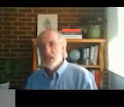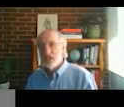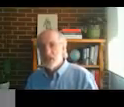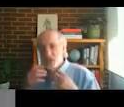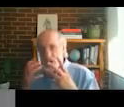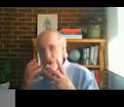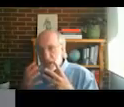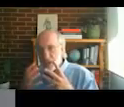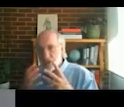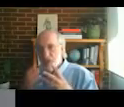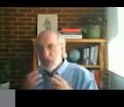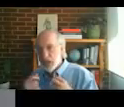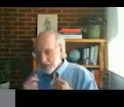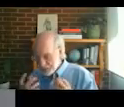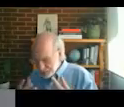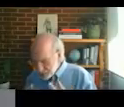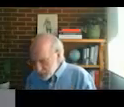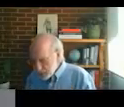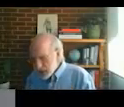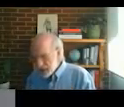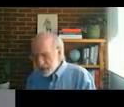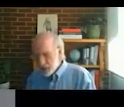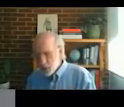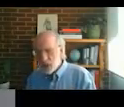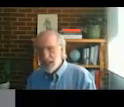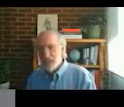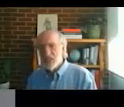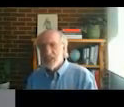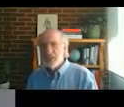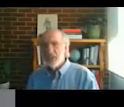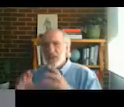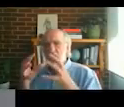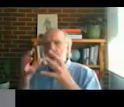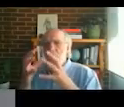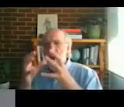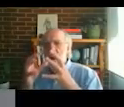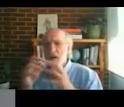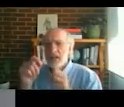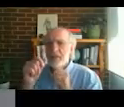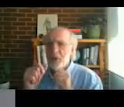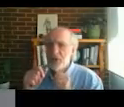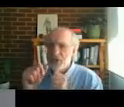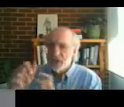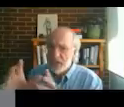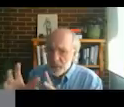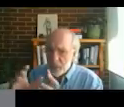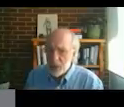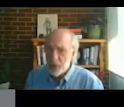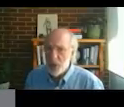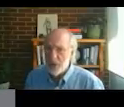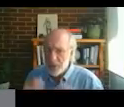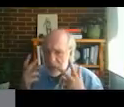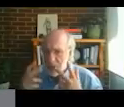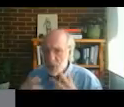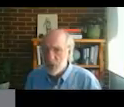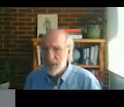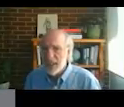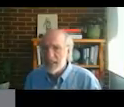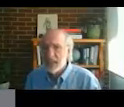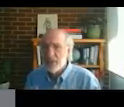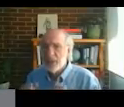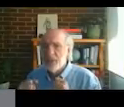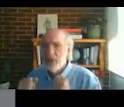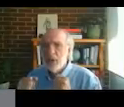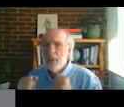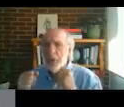the child is starting to vocalize, they might say, "Oh," at first, and you give a better ball for that vocal. And